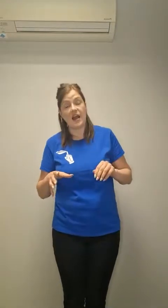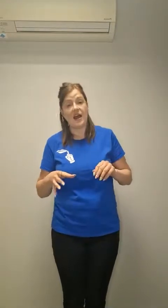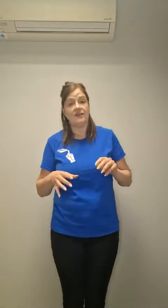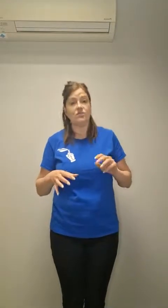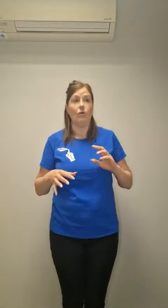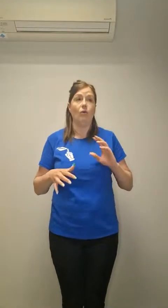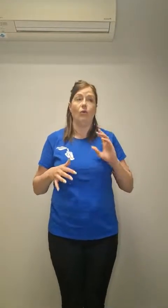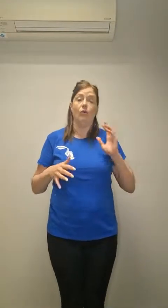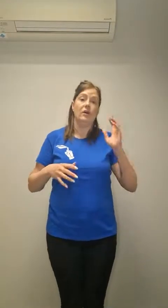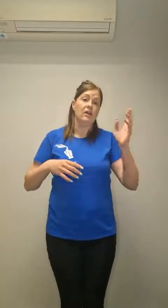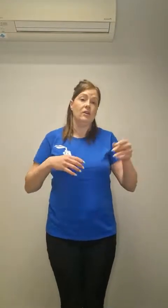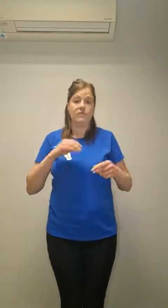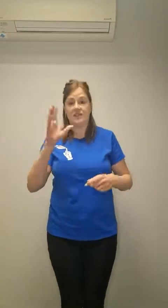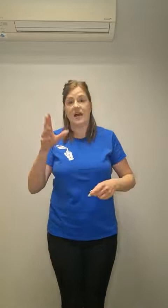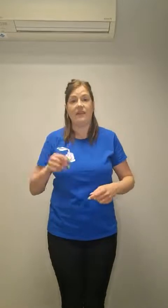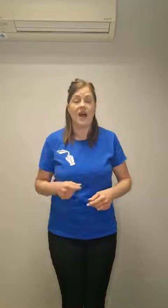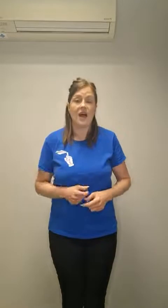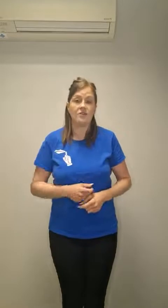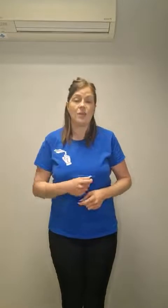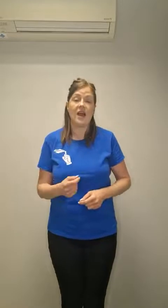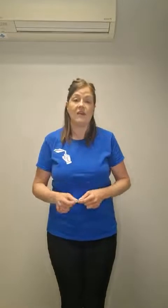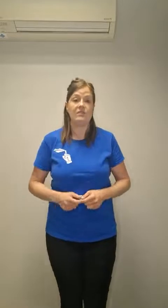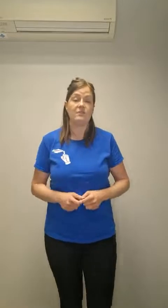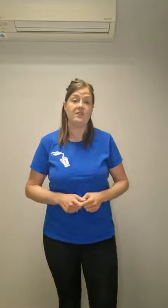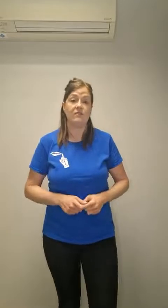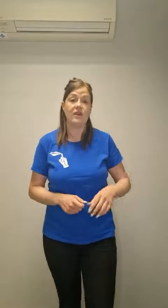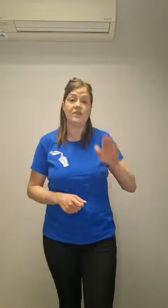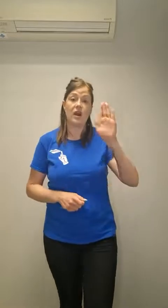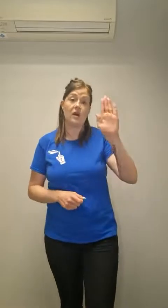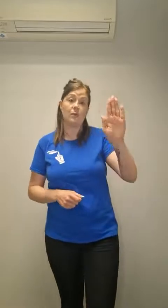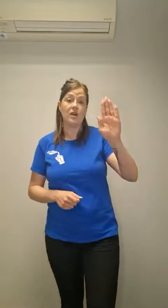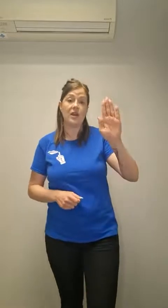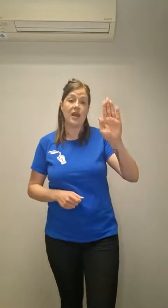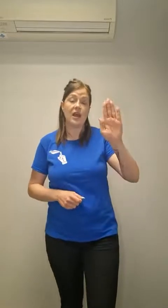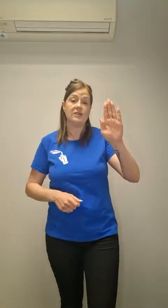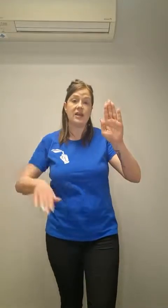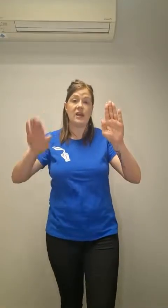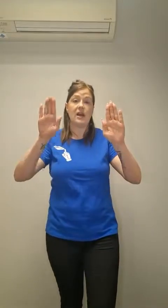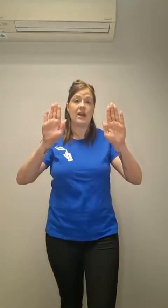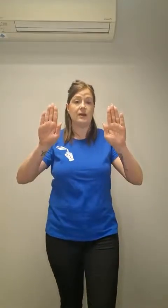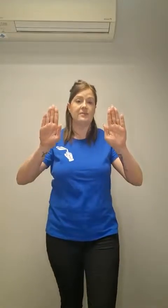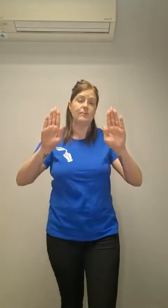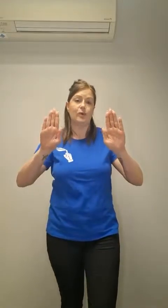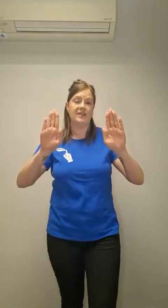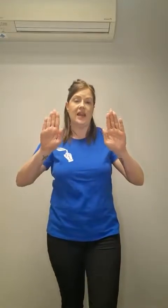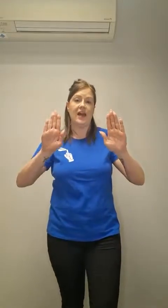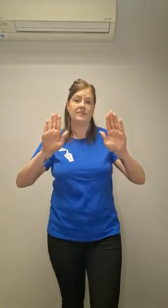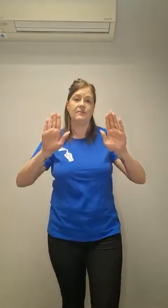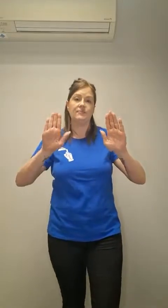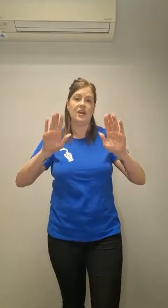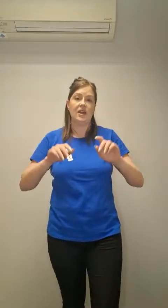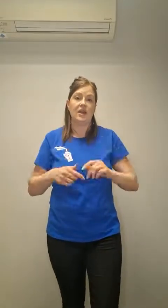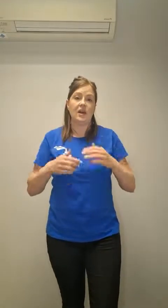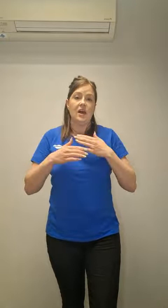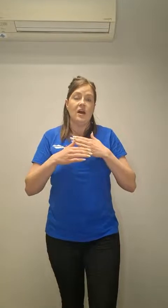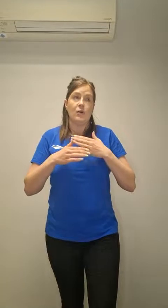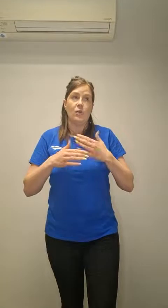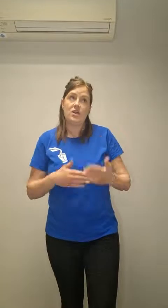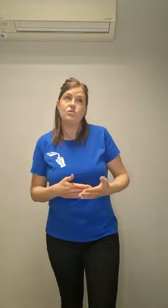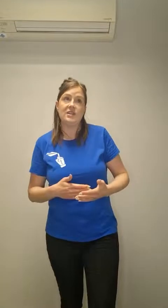hand, or, you know, this hand, that hand. We have specifics, our working hand and our supporting hand. We usually